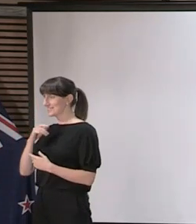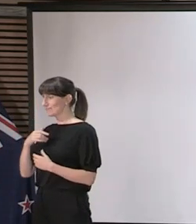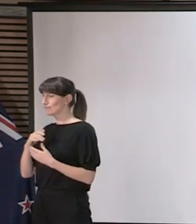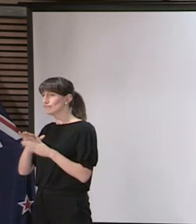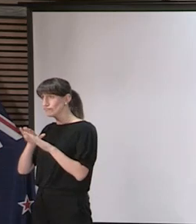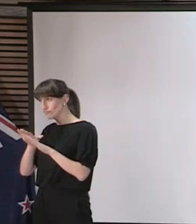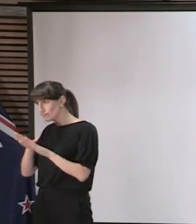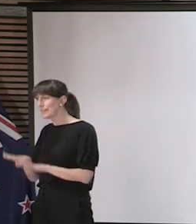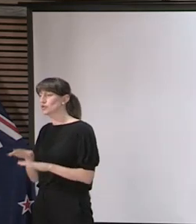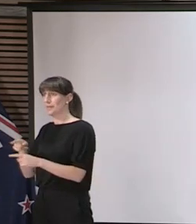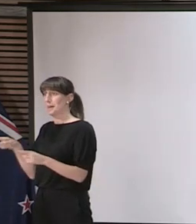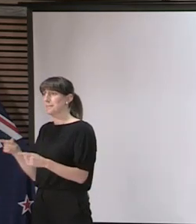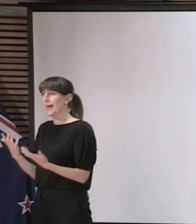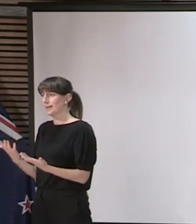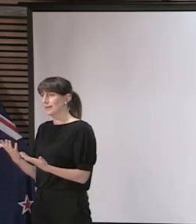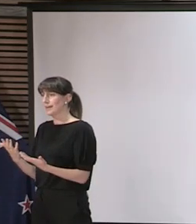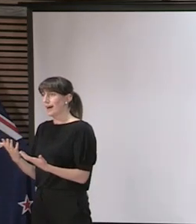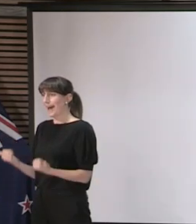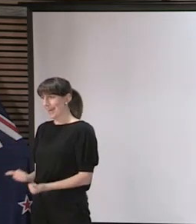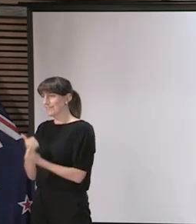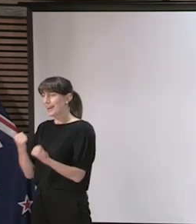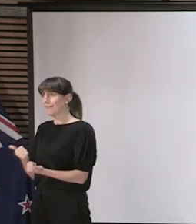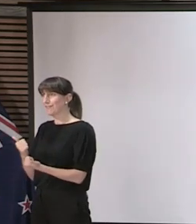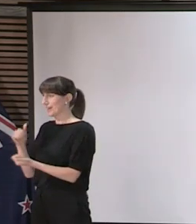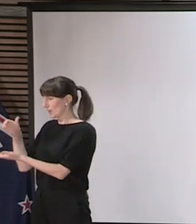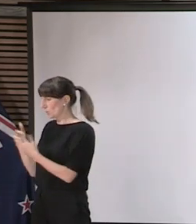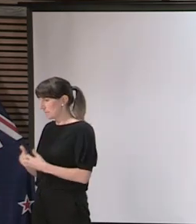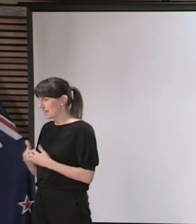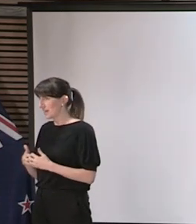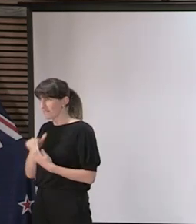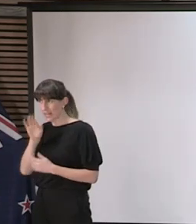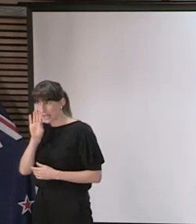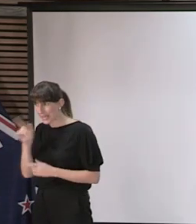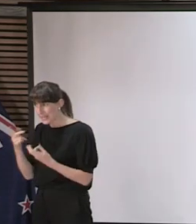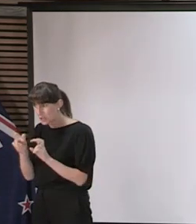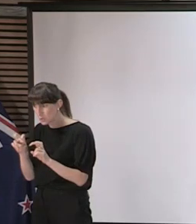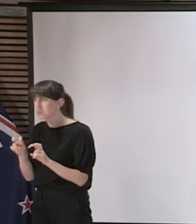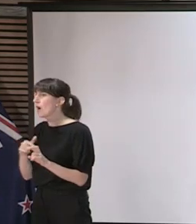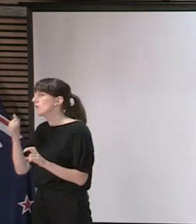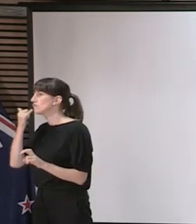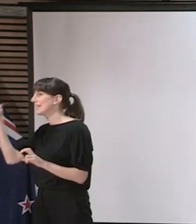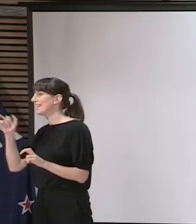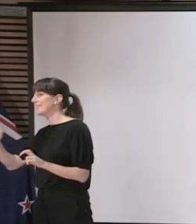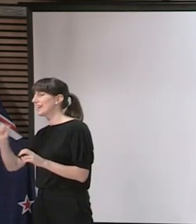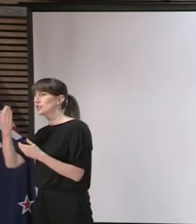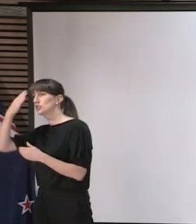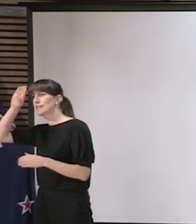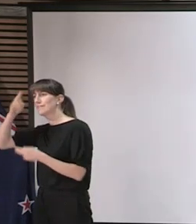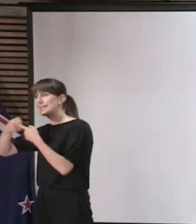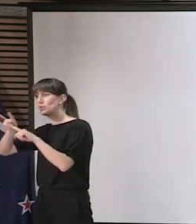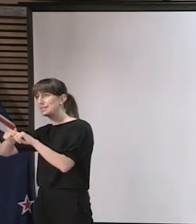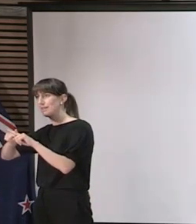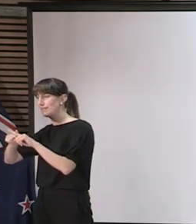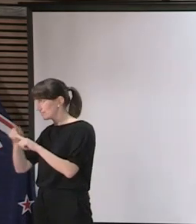any issues, I ring the relevant DHB Chief Executive. I know they are taking, a very personal interest in this. There is very